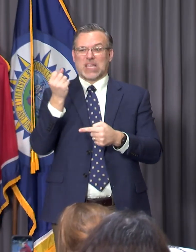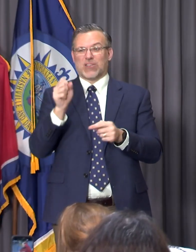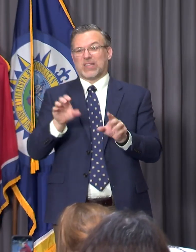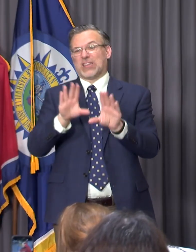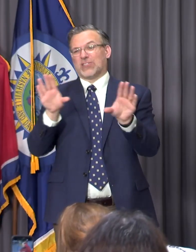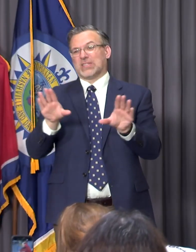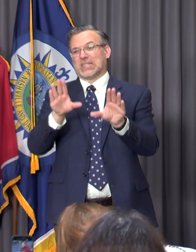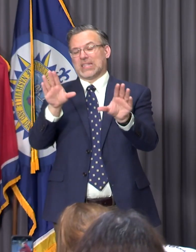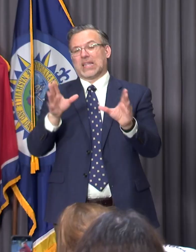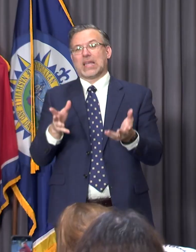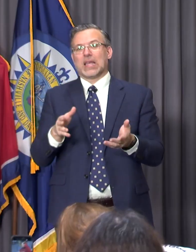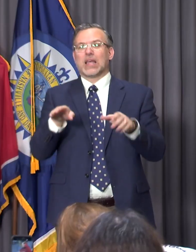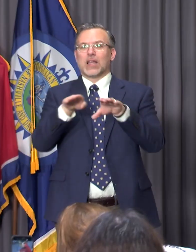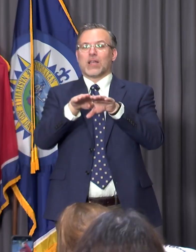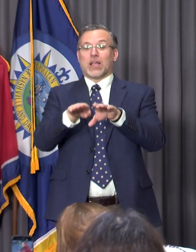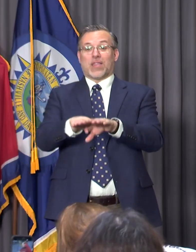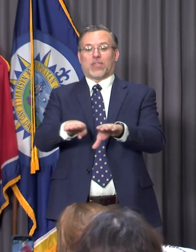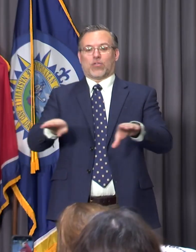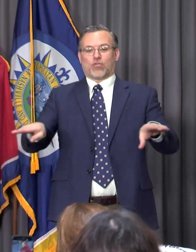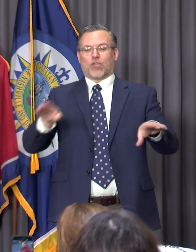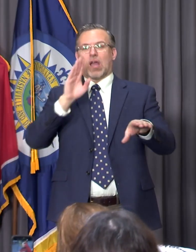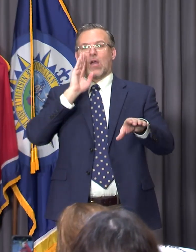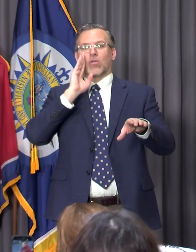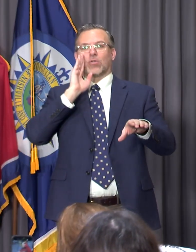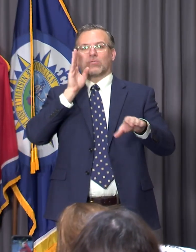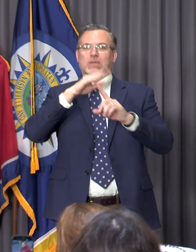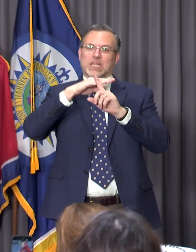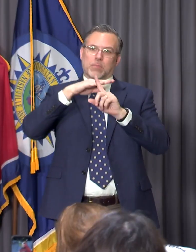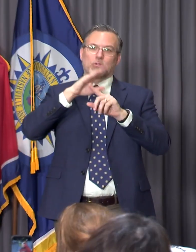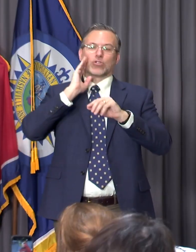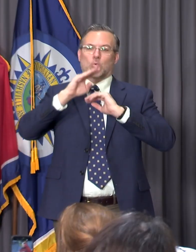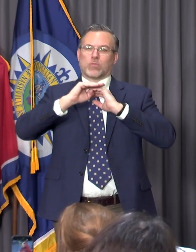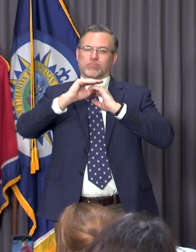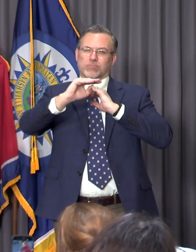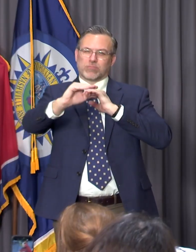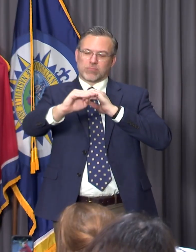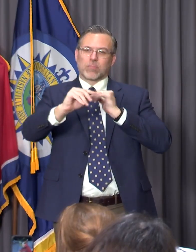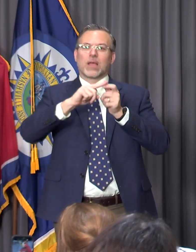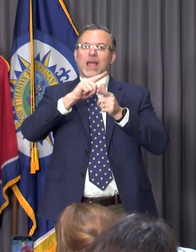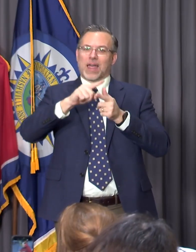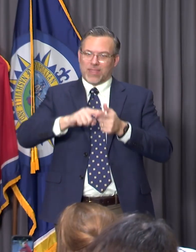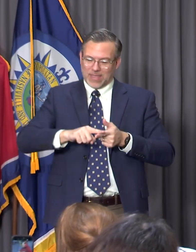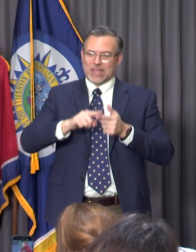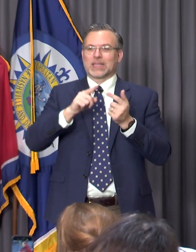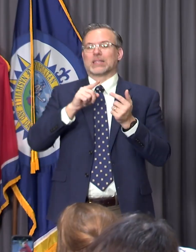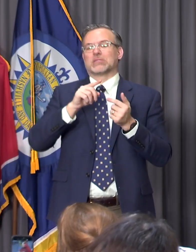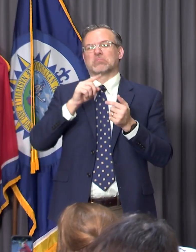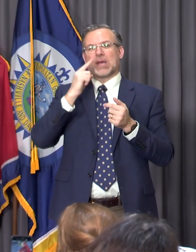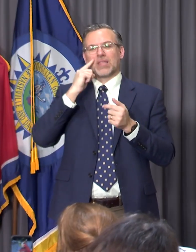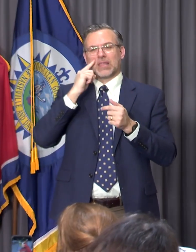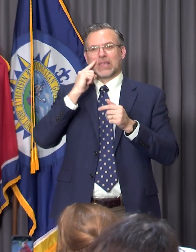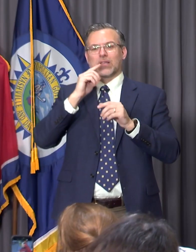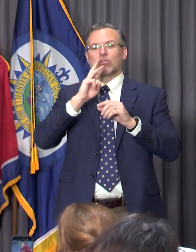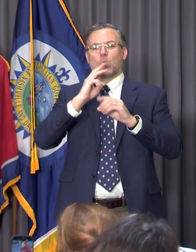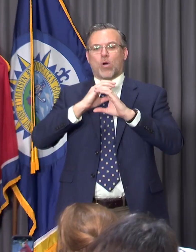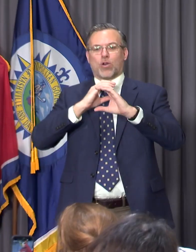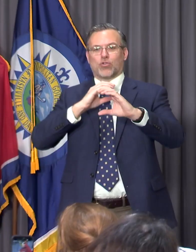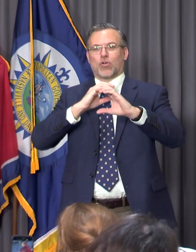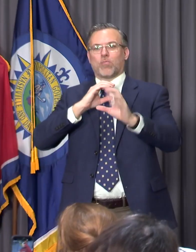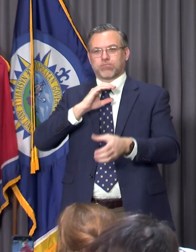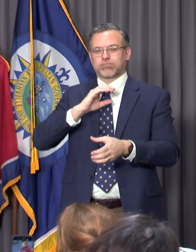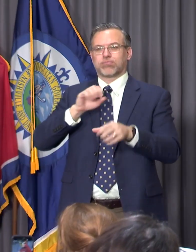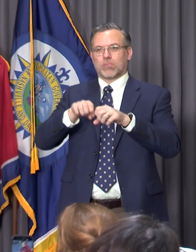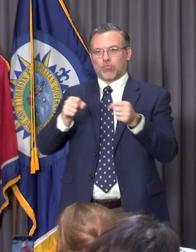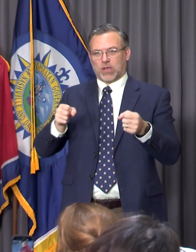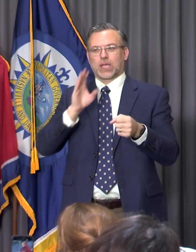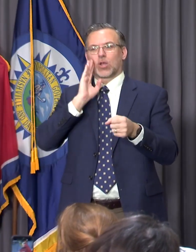to stabilize its temperatures. And then once that happens, we might see a ceasing of the unusual main break activity. So